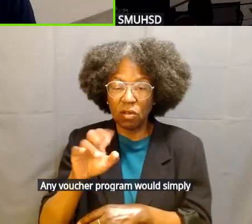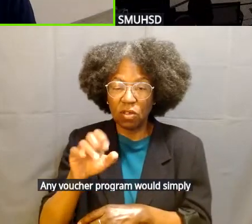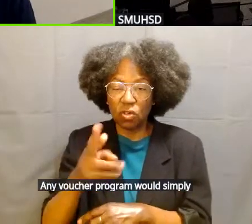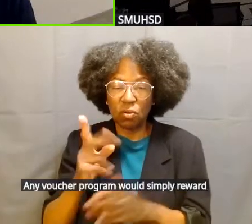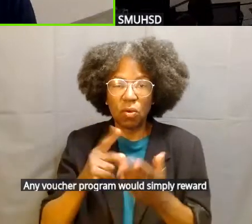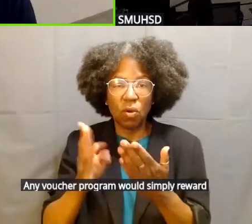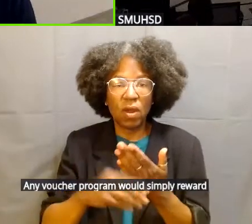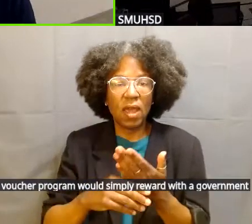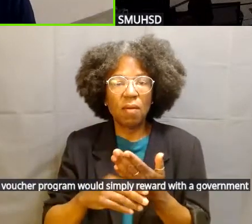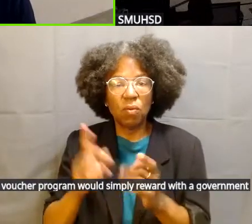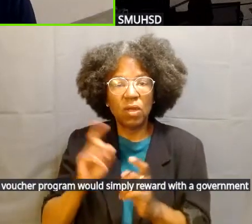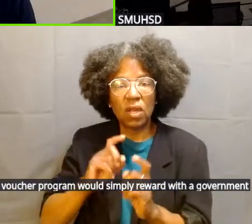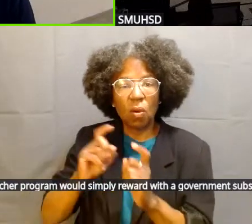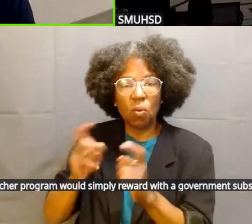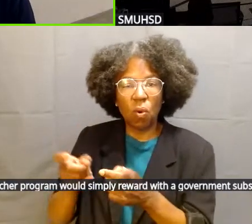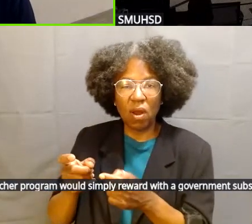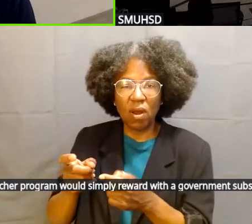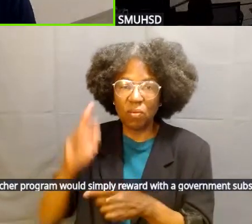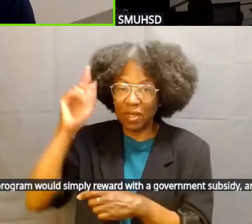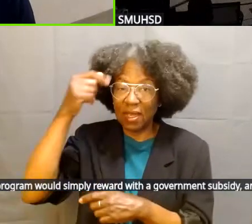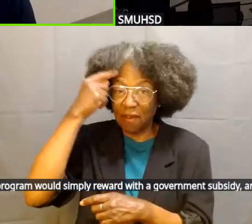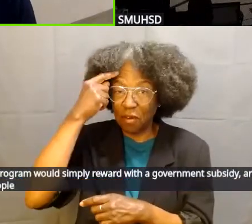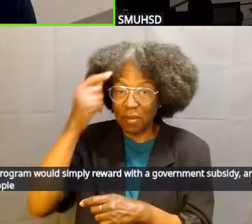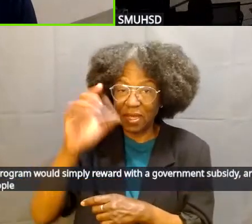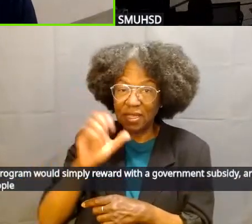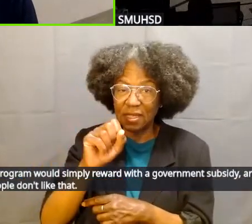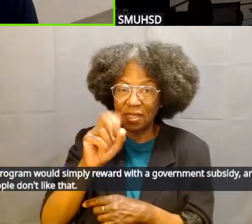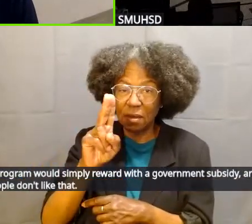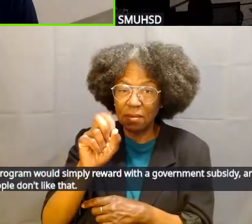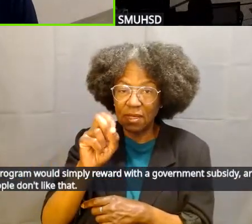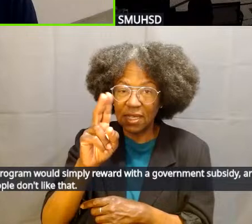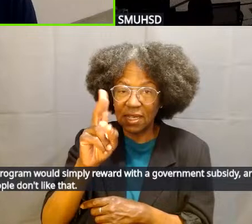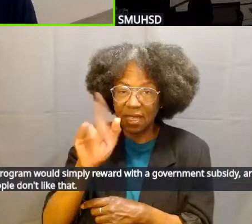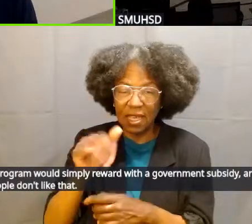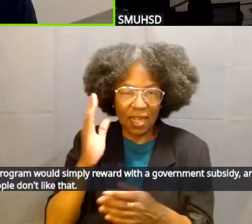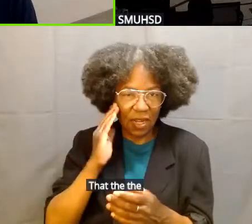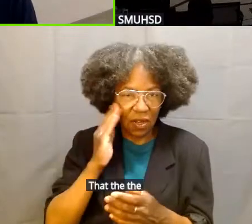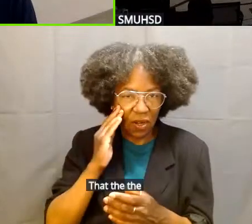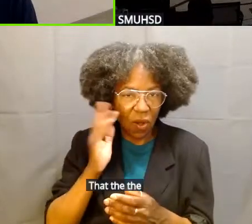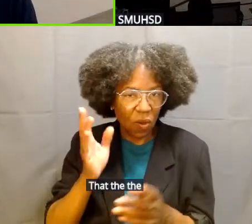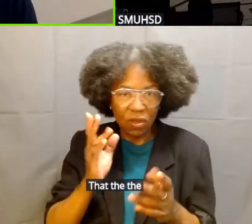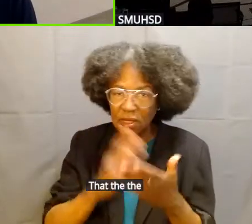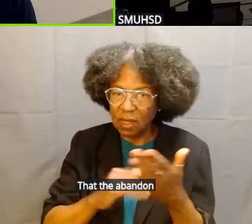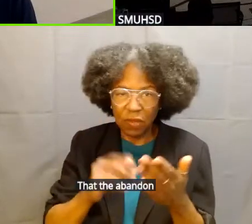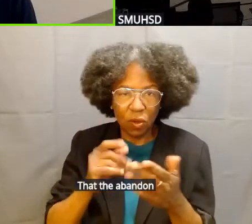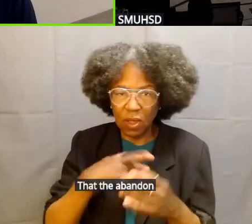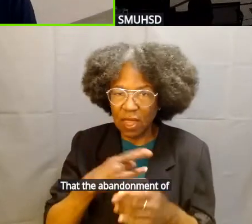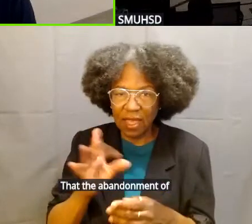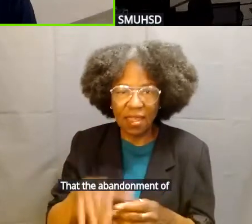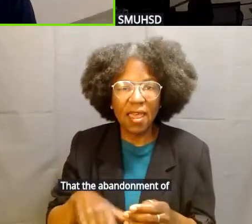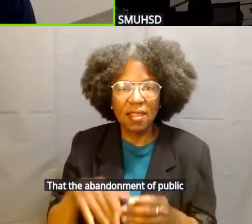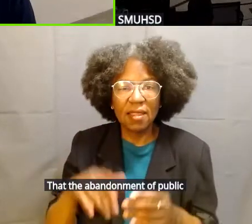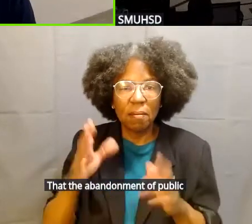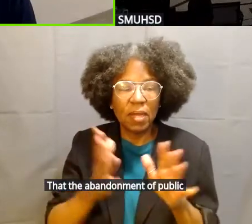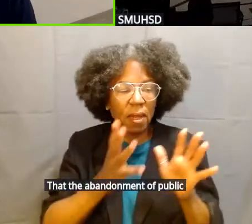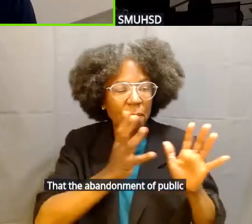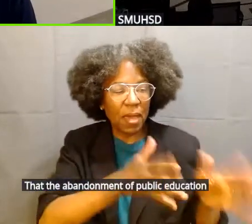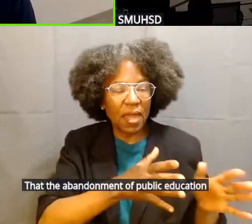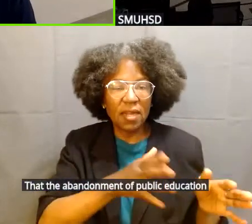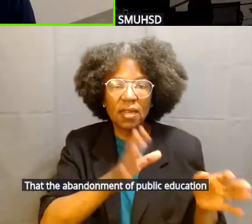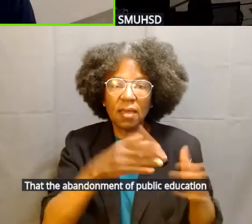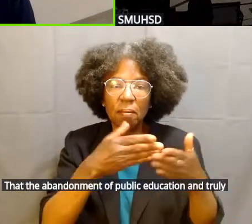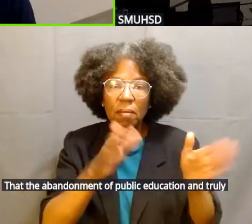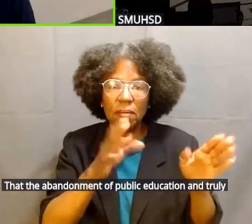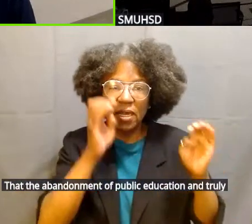government subsidy, and I know how some people don't like that, the abandonment of public education and truly steal from